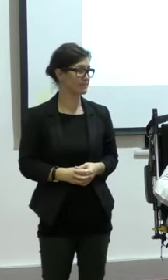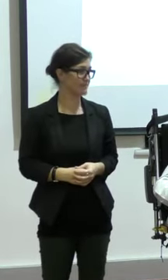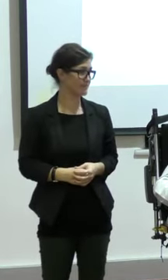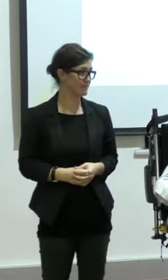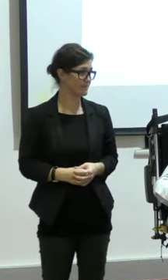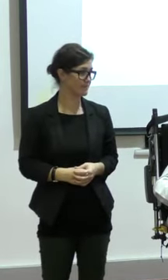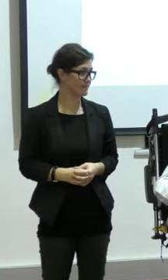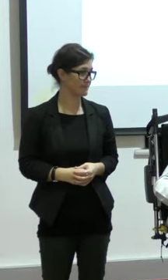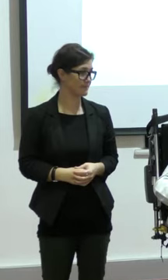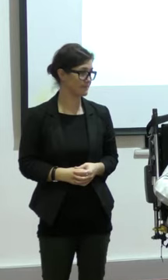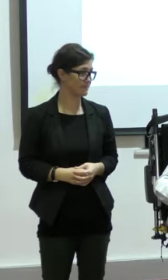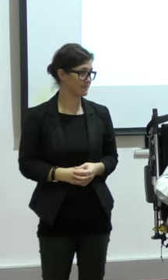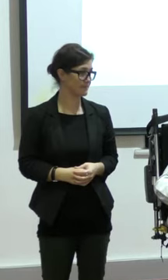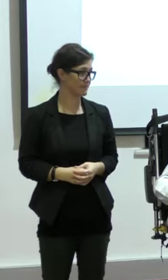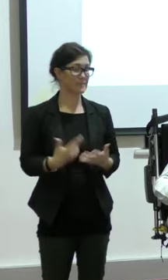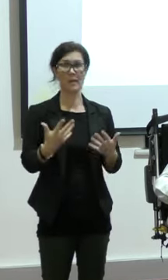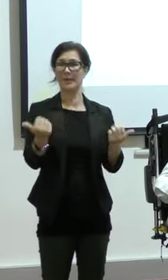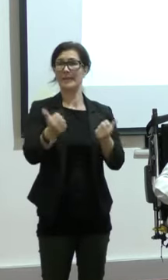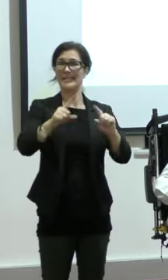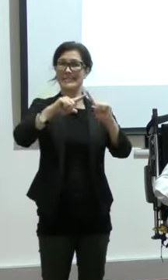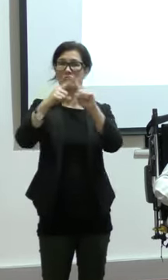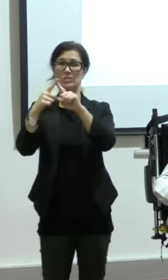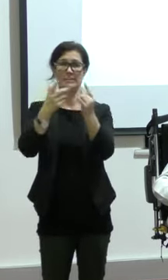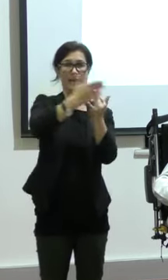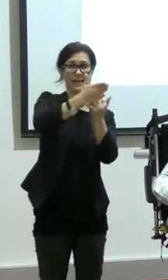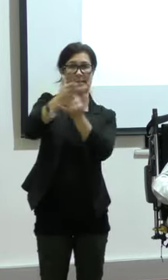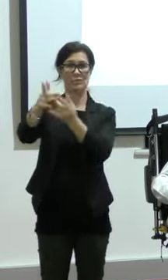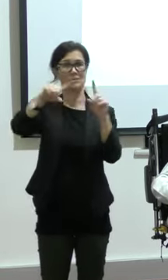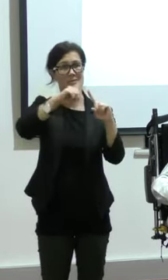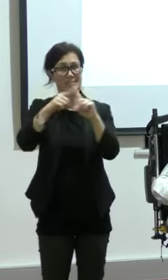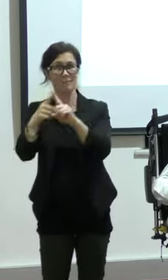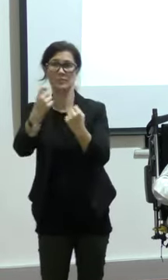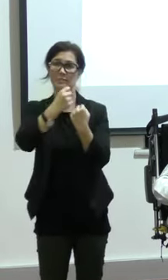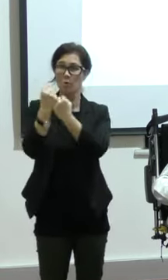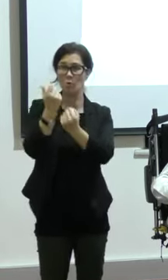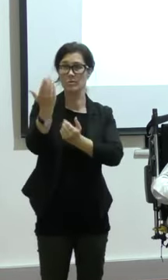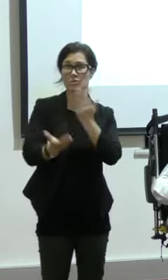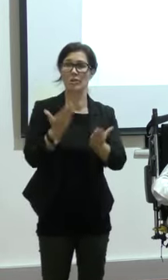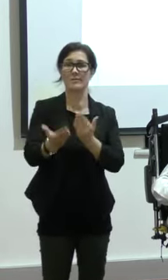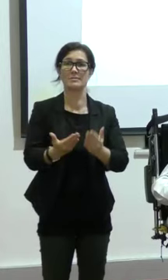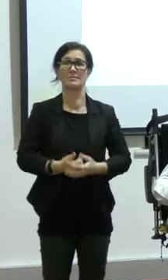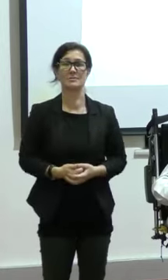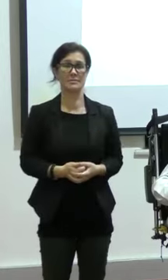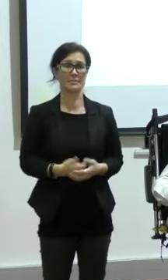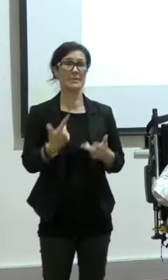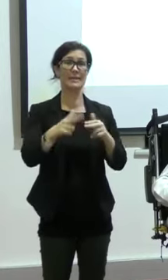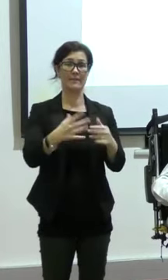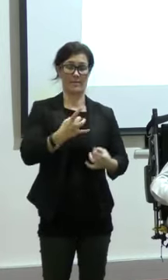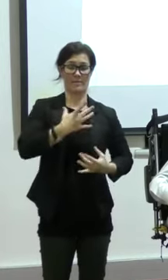So, yeah, you have a wide access to a wider range of supports and services if you